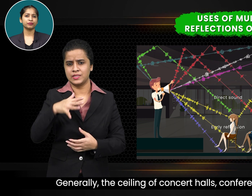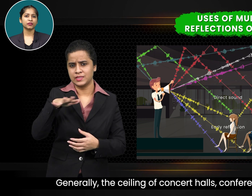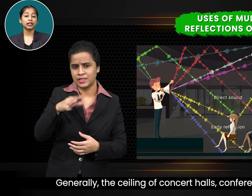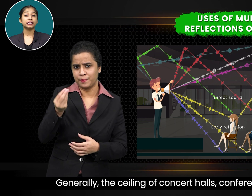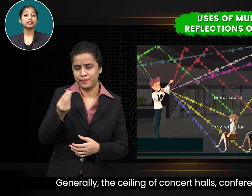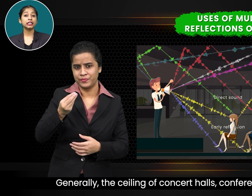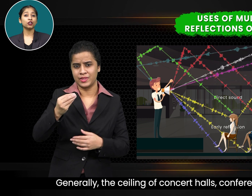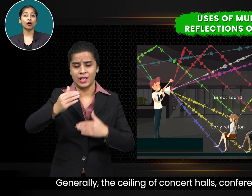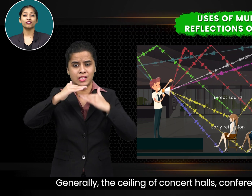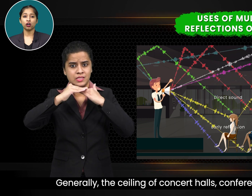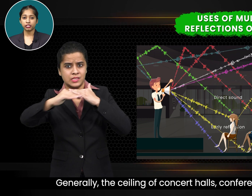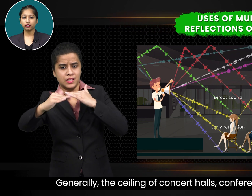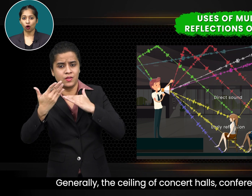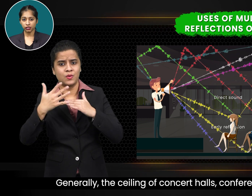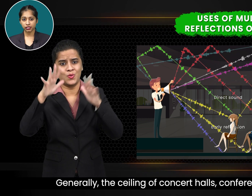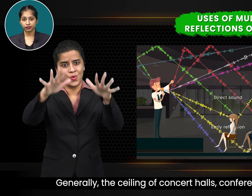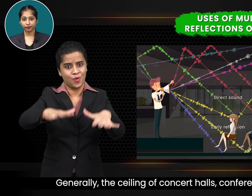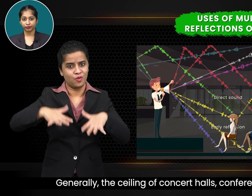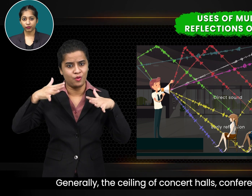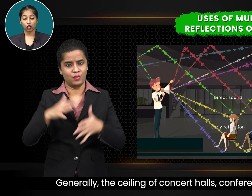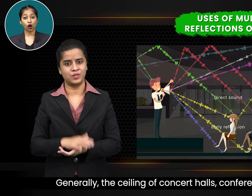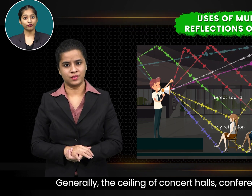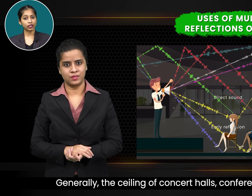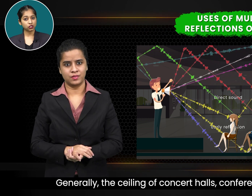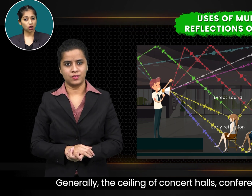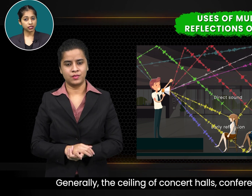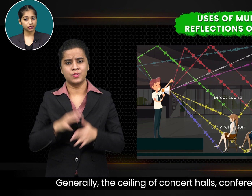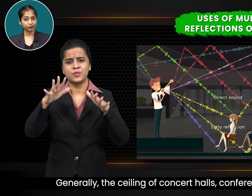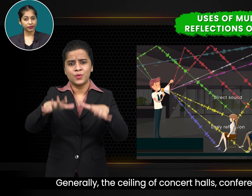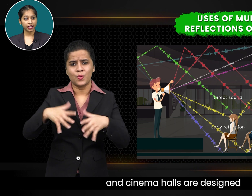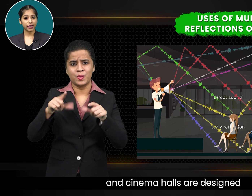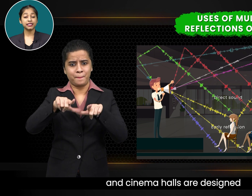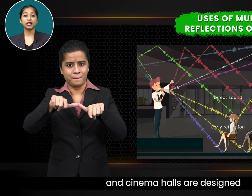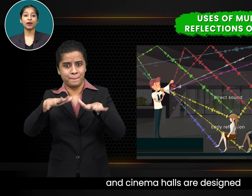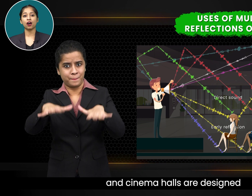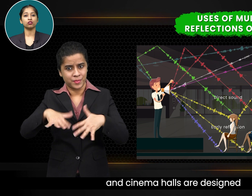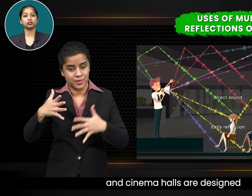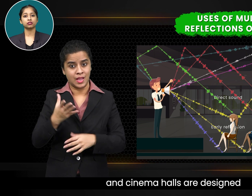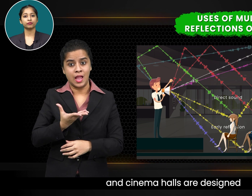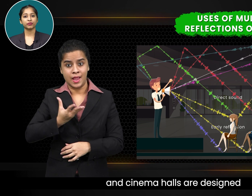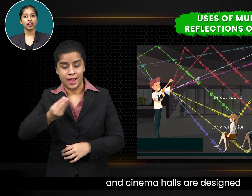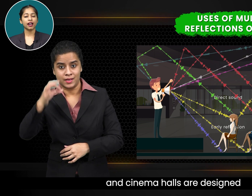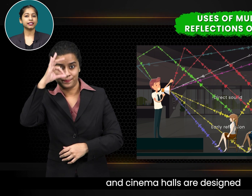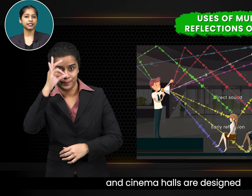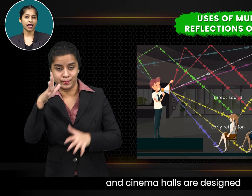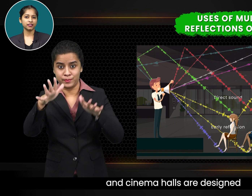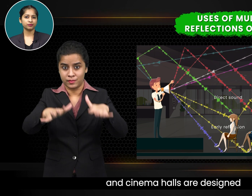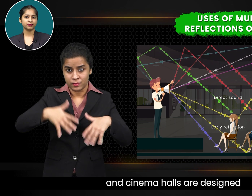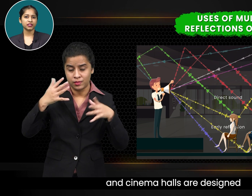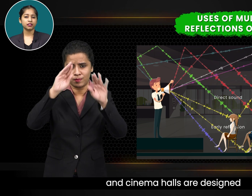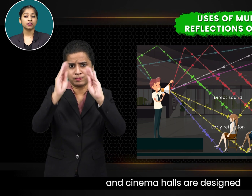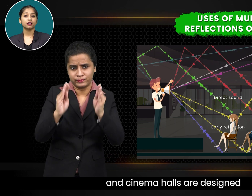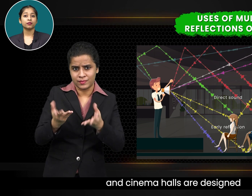Generally, the ceiling of concert halls, conference halls, and cinema halls are